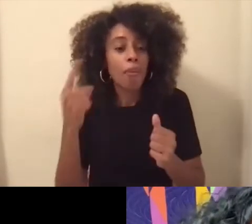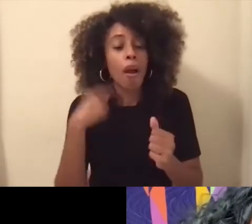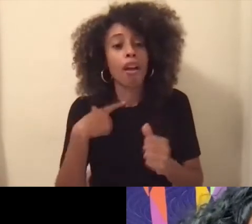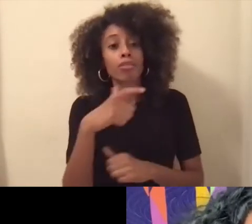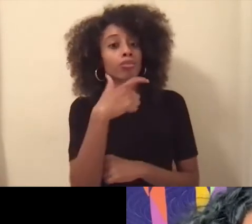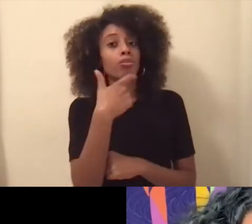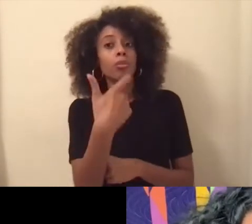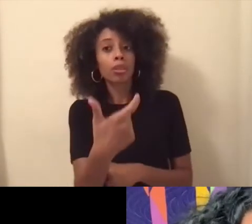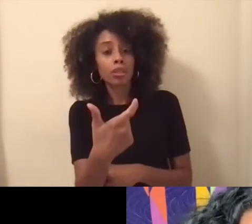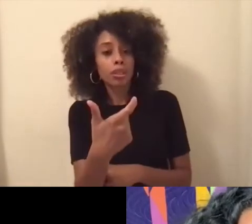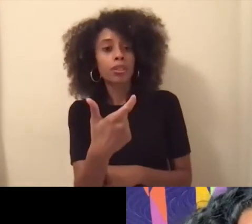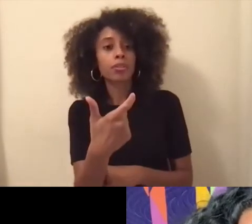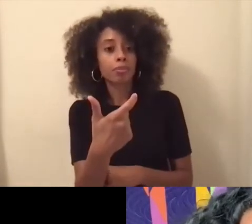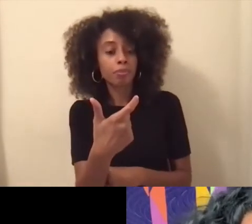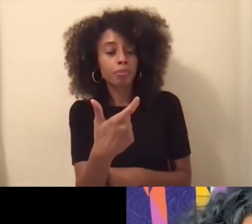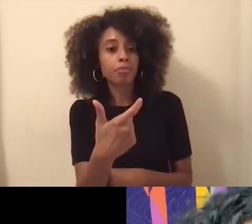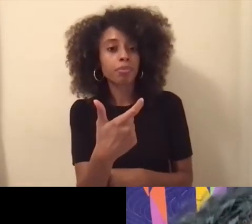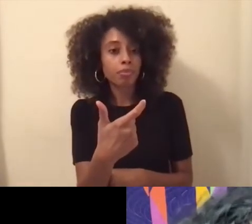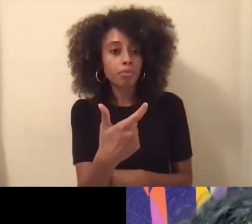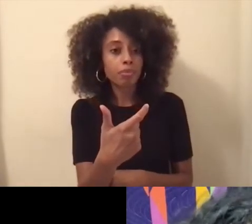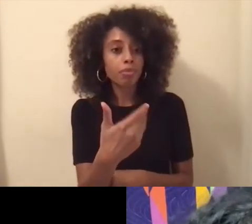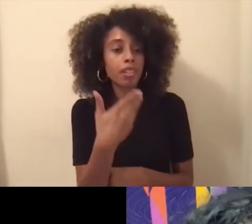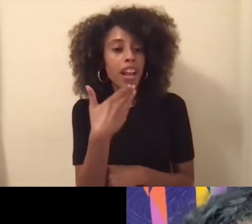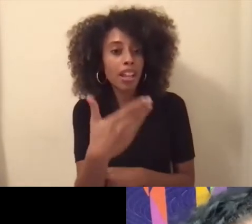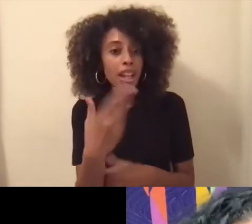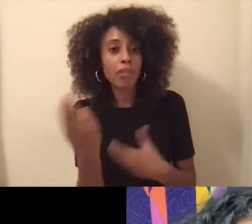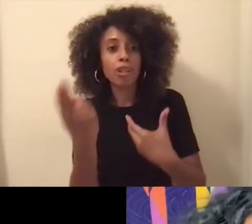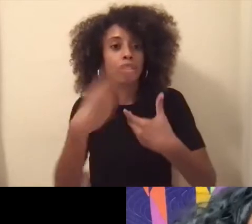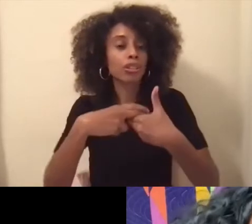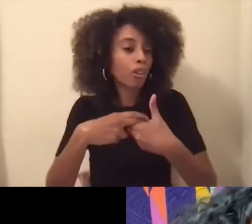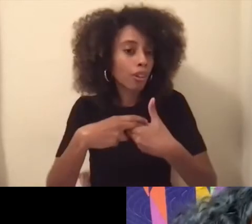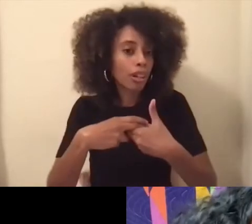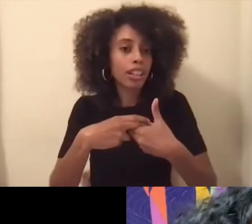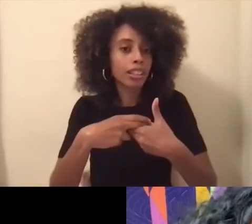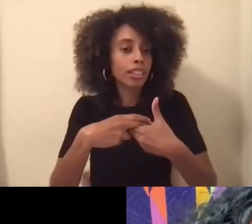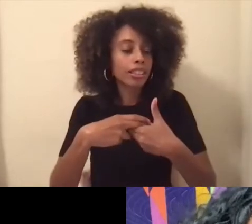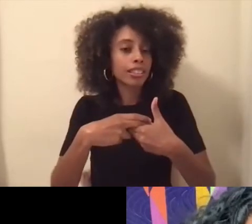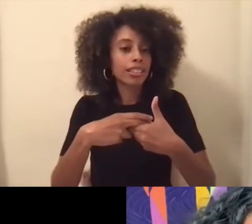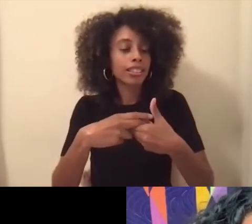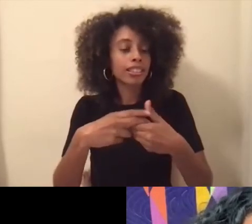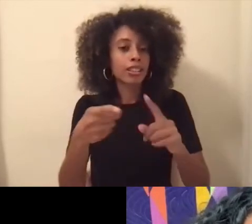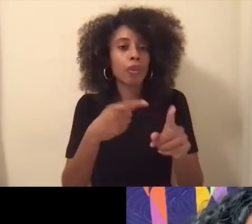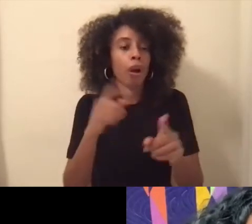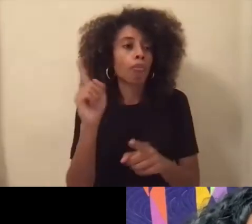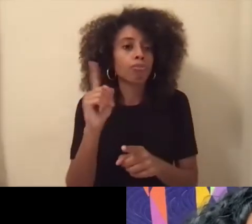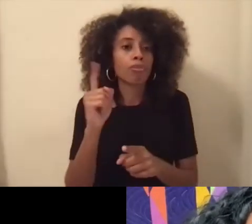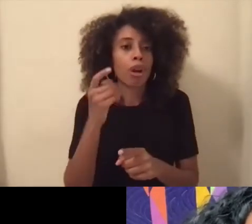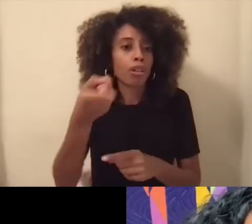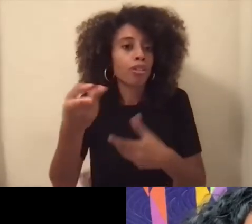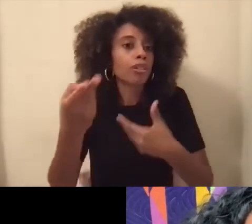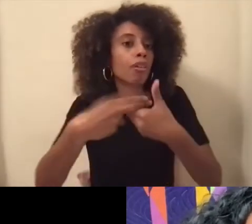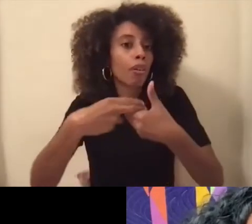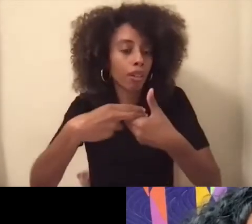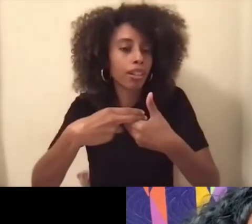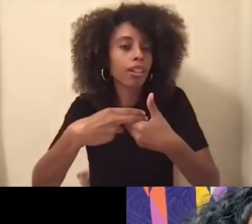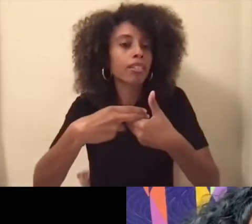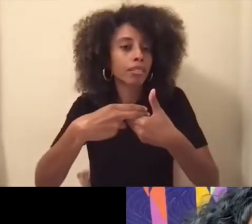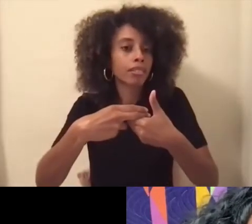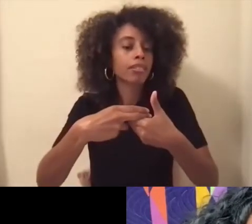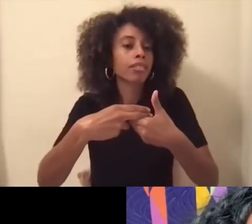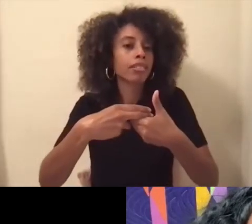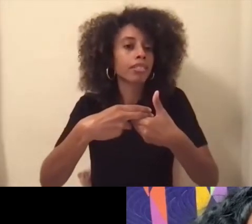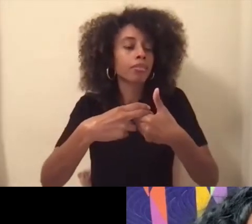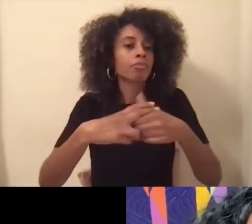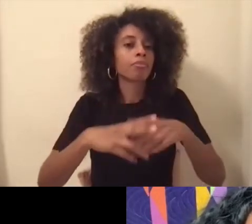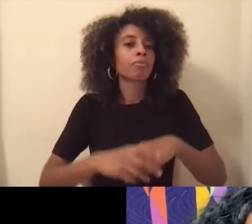watching, and I thank you from joining wherever you are joining from. And I would like to begin